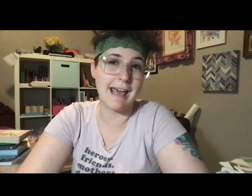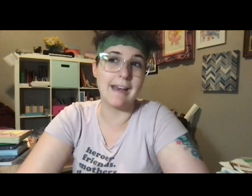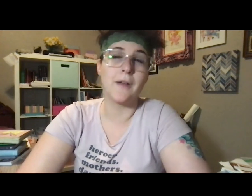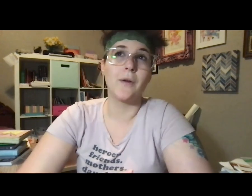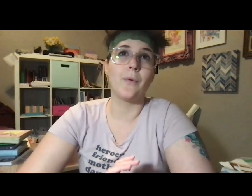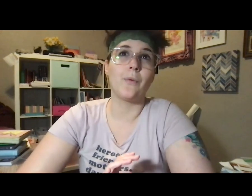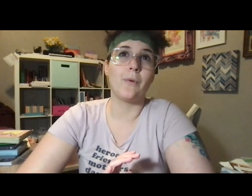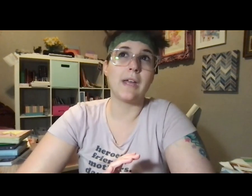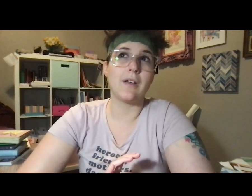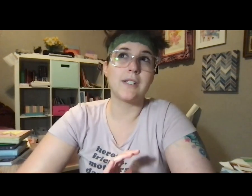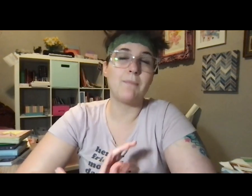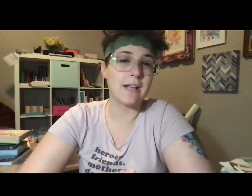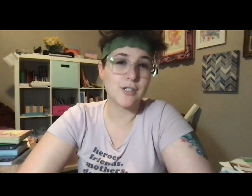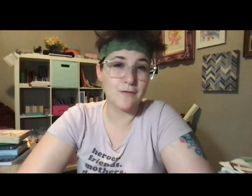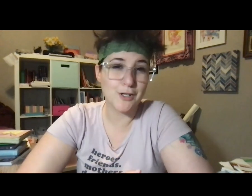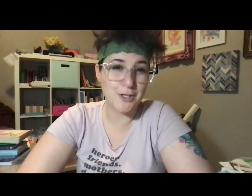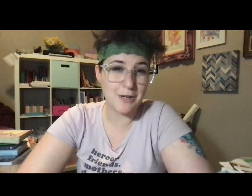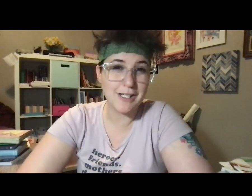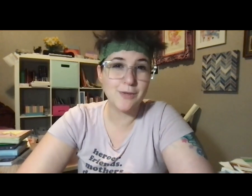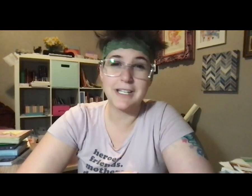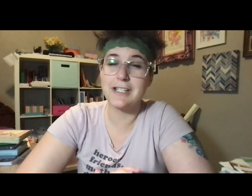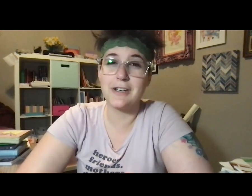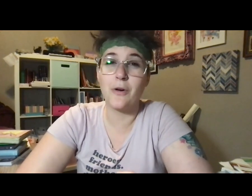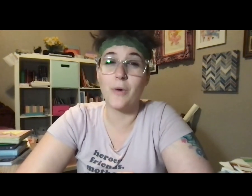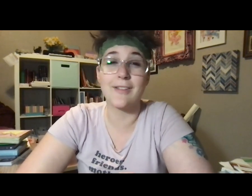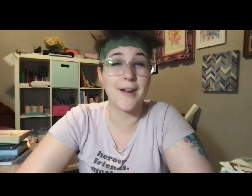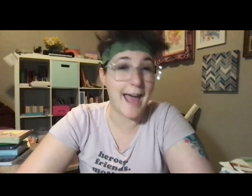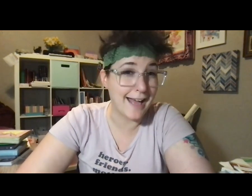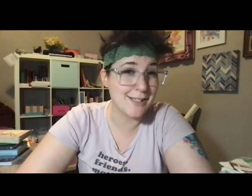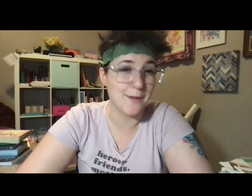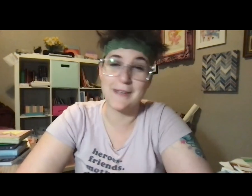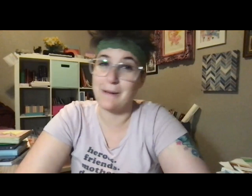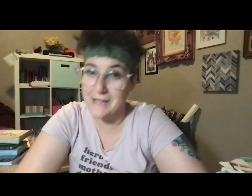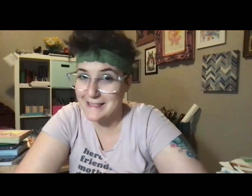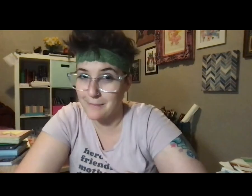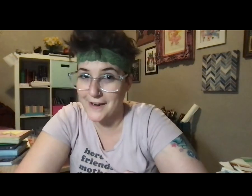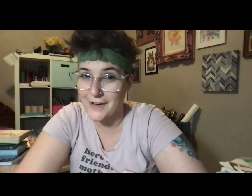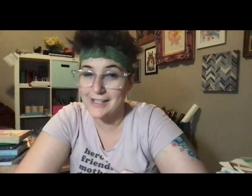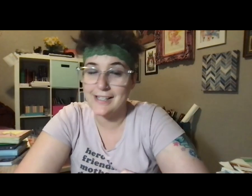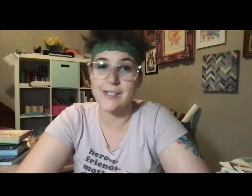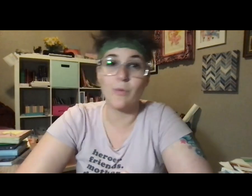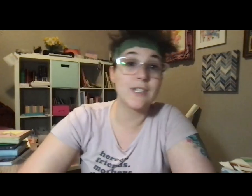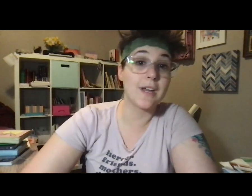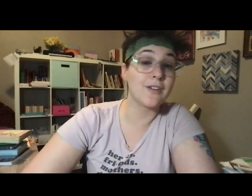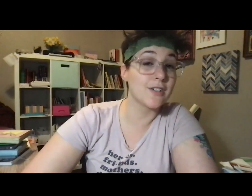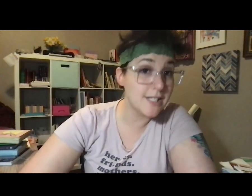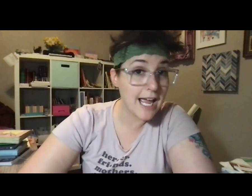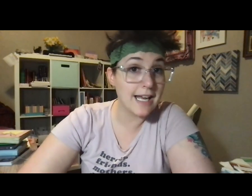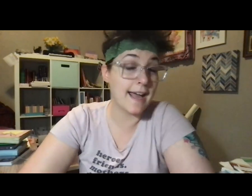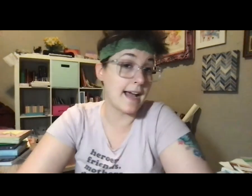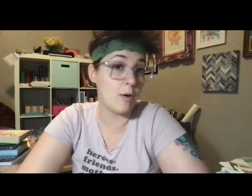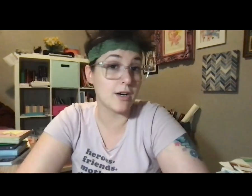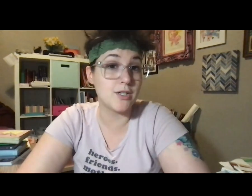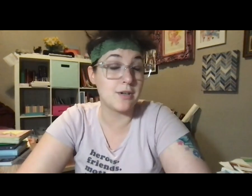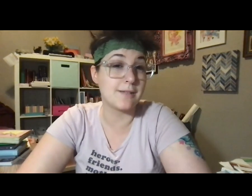is that to best serve our students, we need to know where they're at so that we can meet them there. So once we